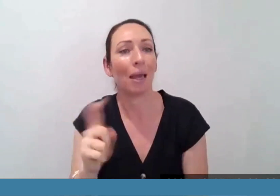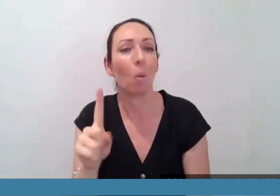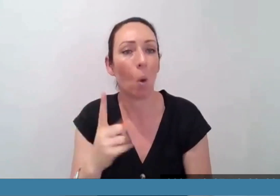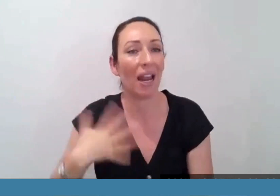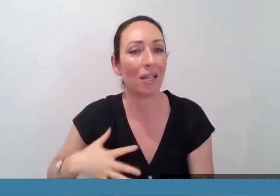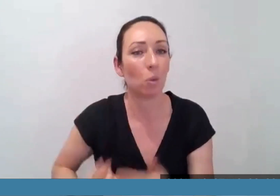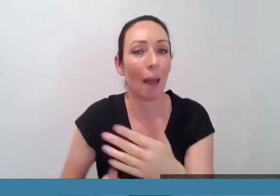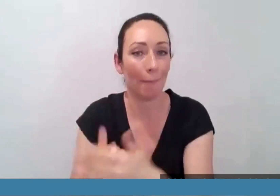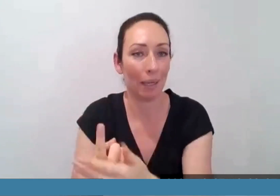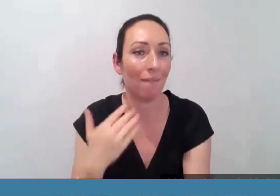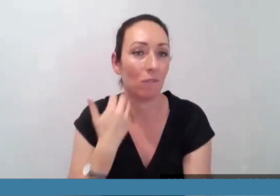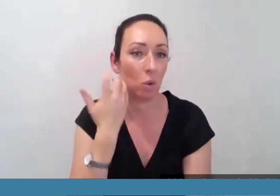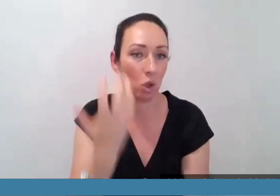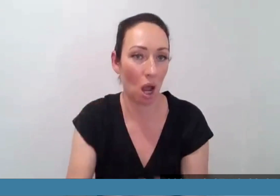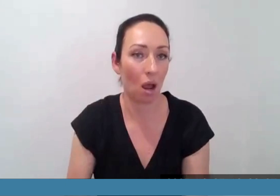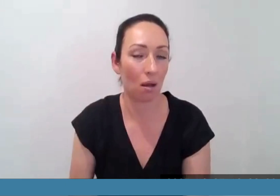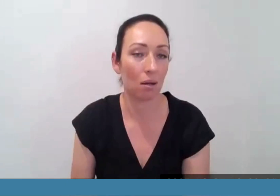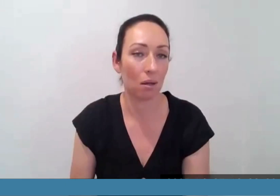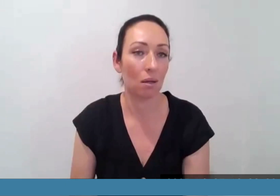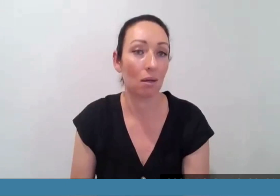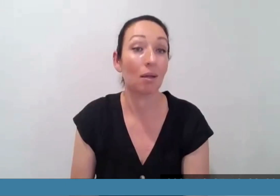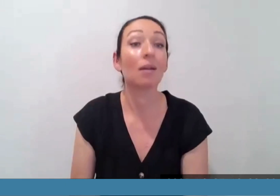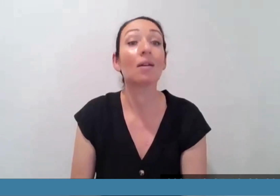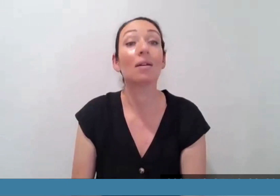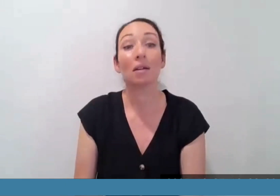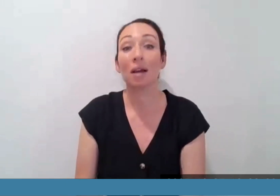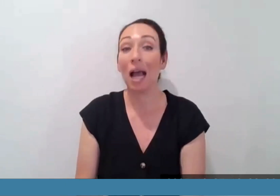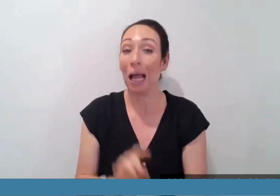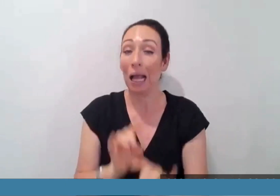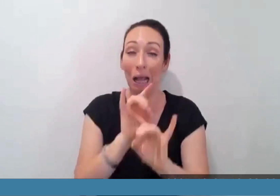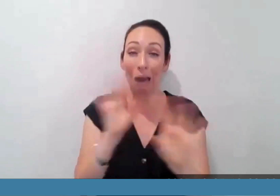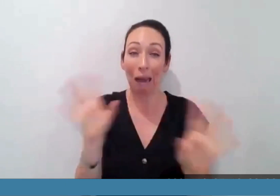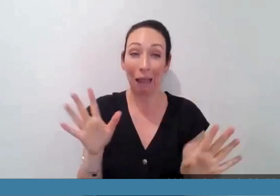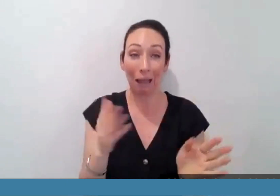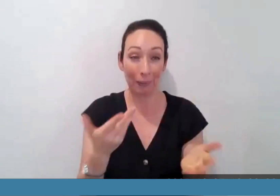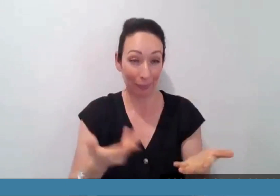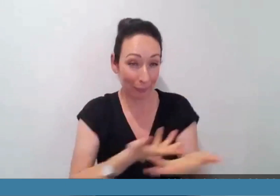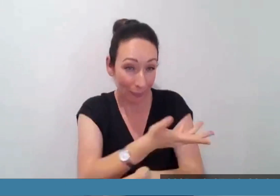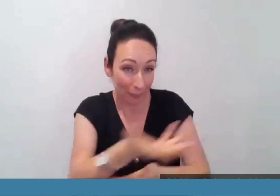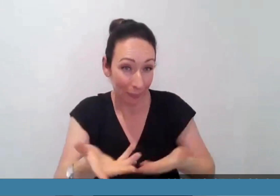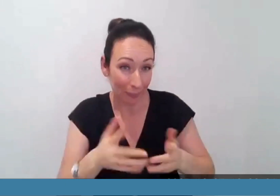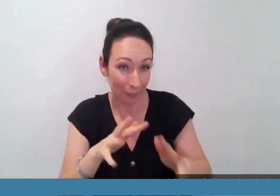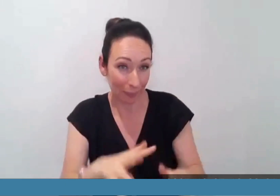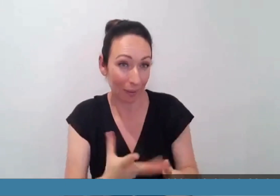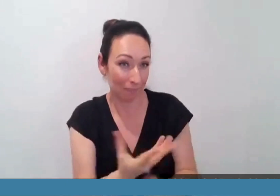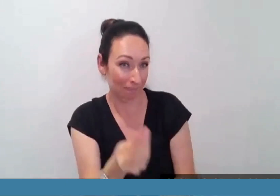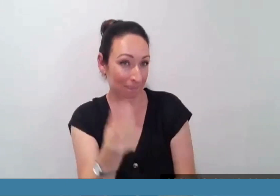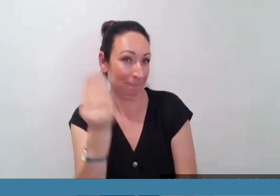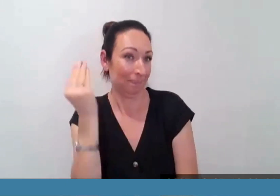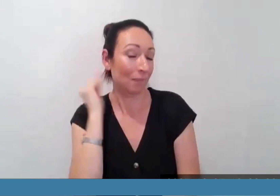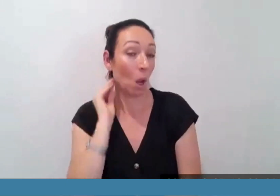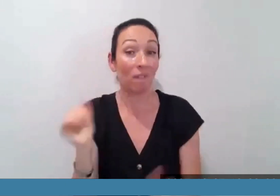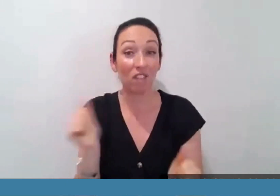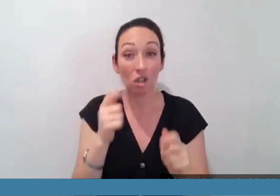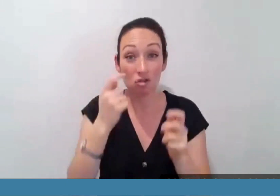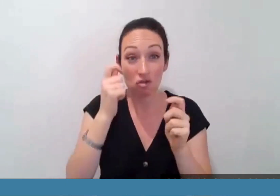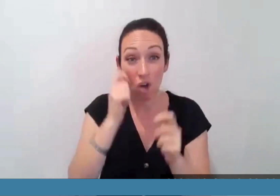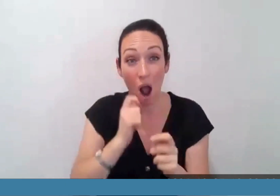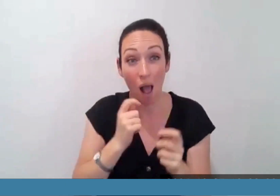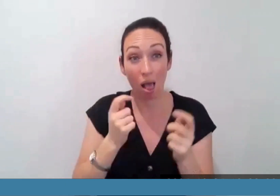strongly. There has been a lot of trialling of different transition programs, and so we know a lot about what